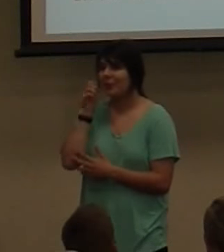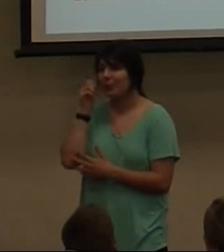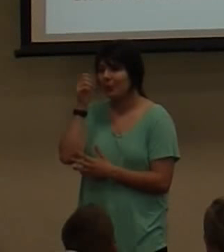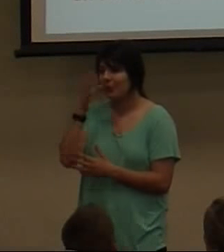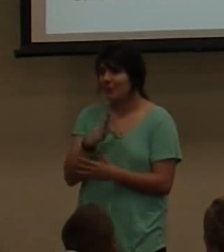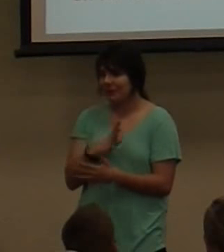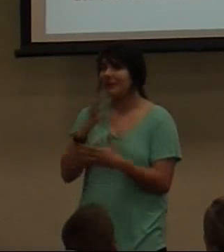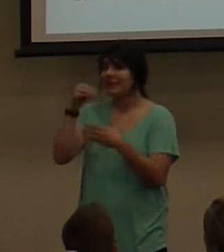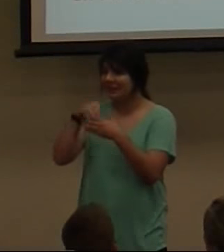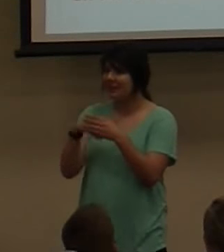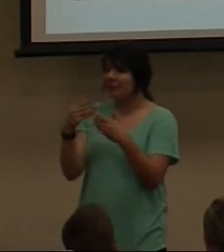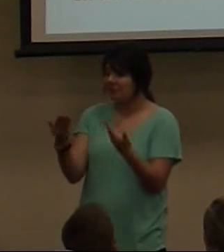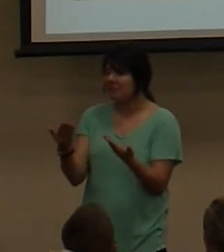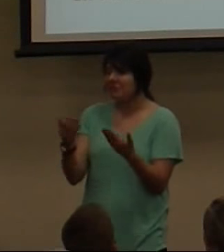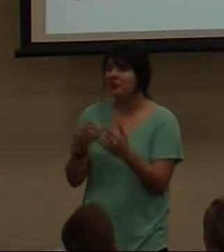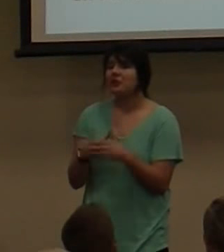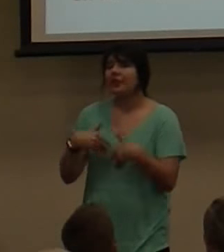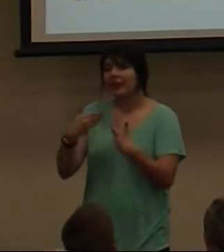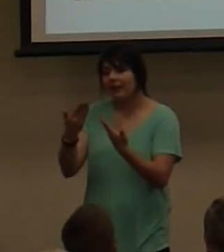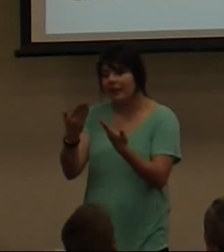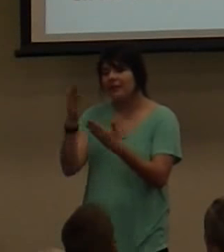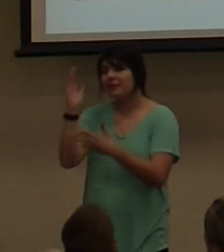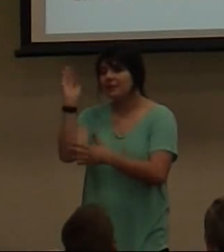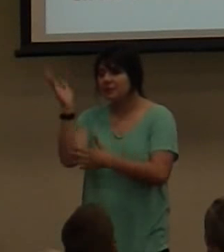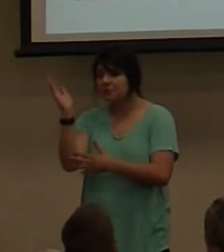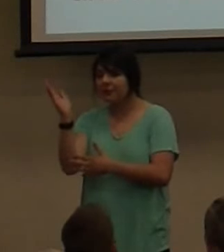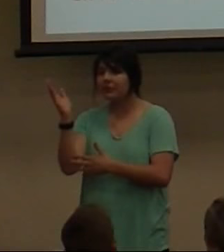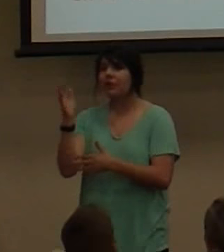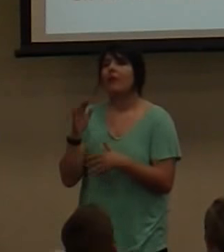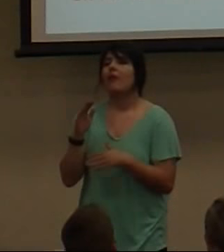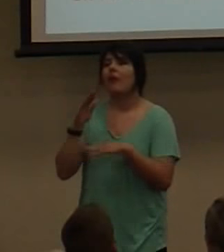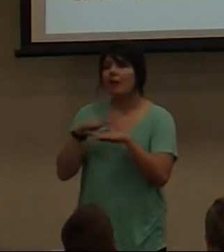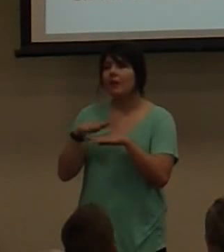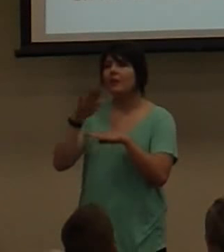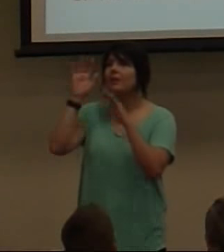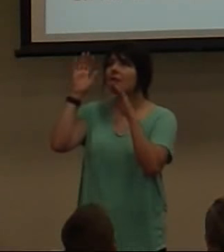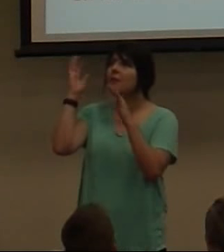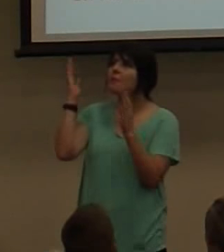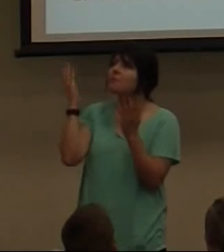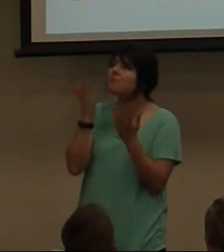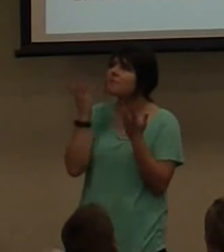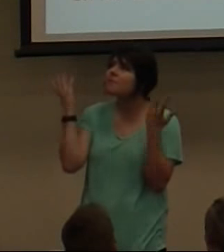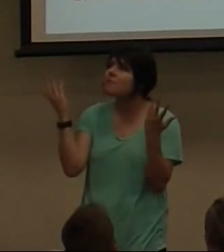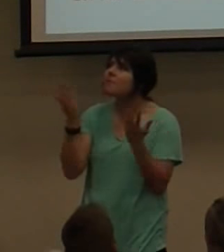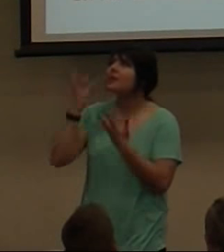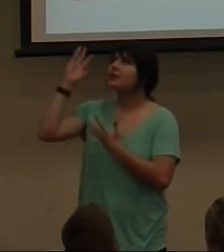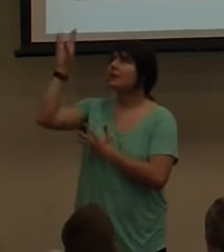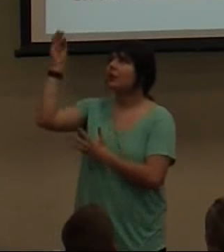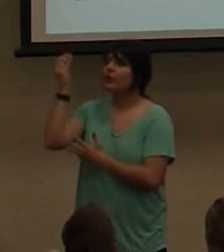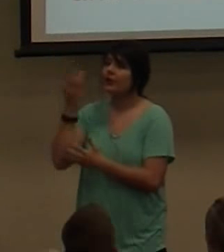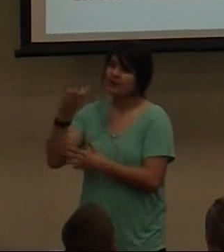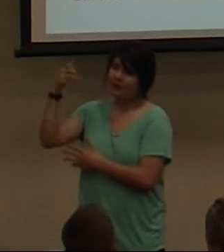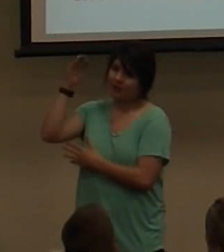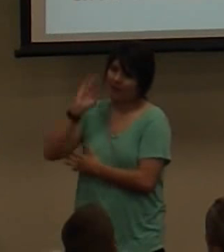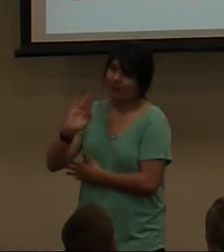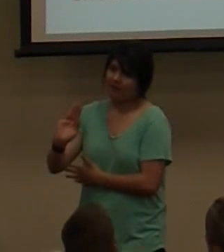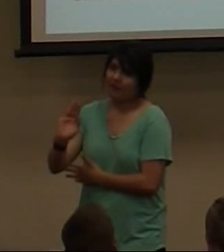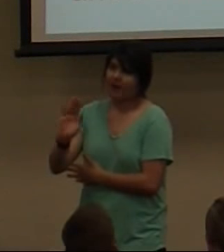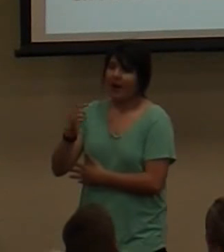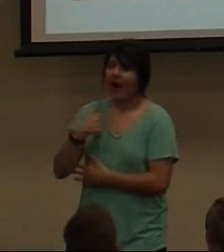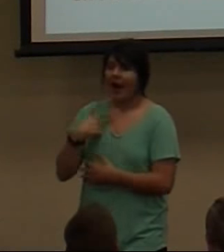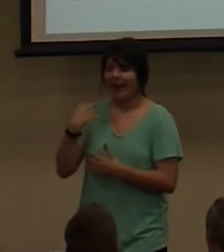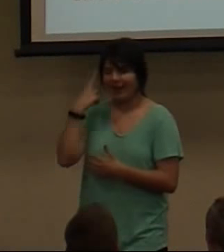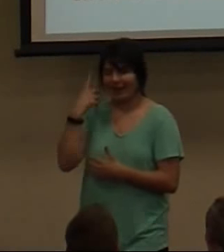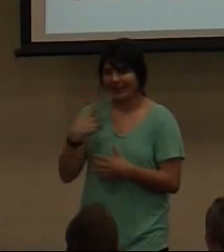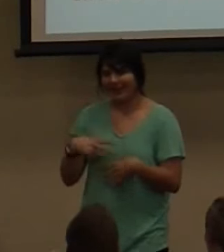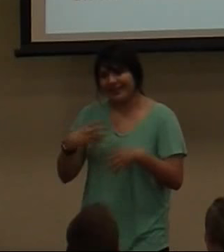She gave a speech there on the amazing grace of God. I think they are still recovering.